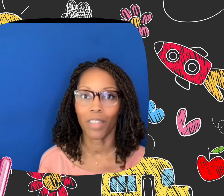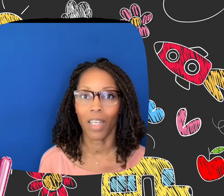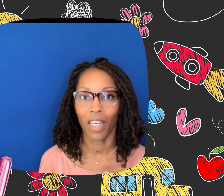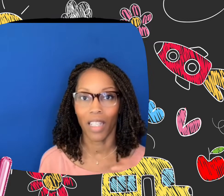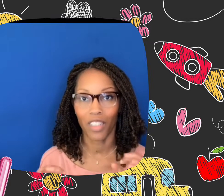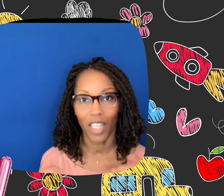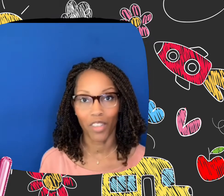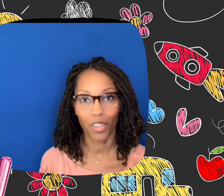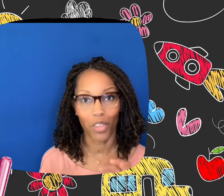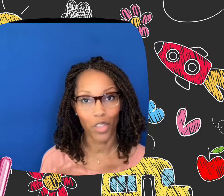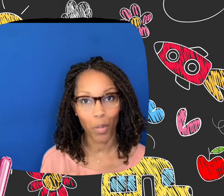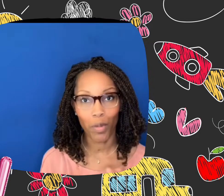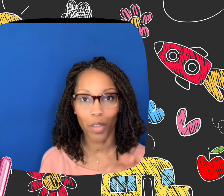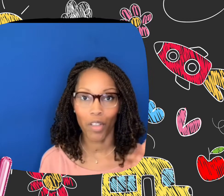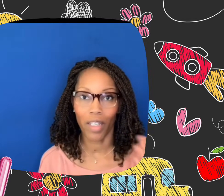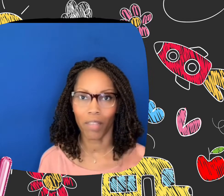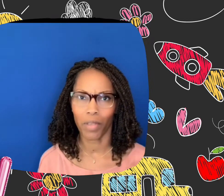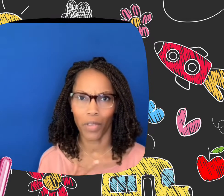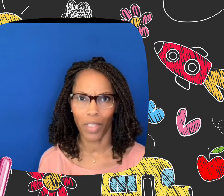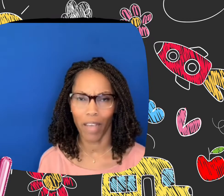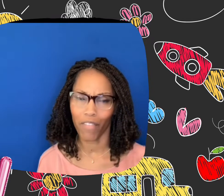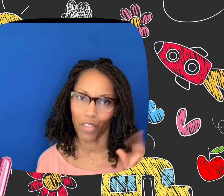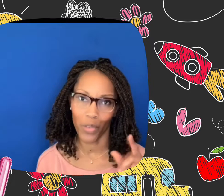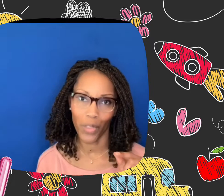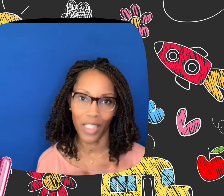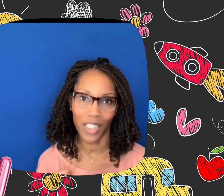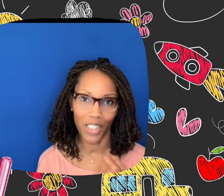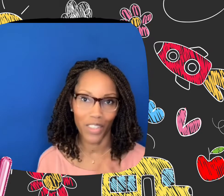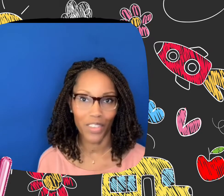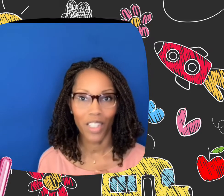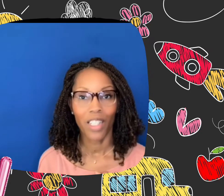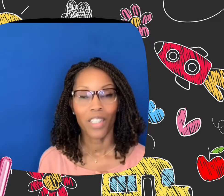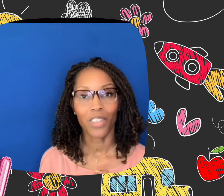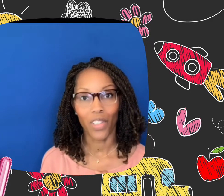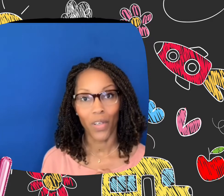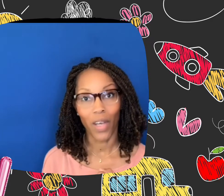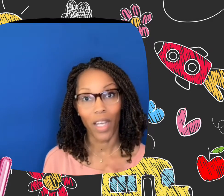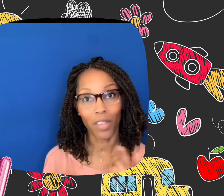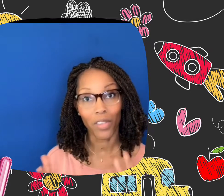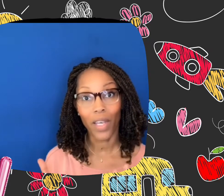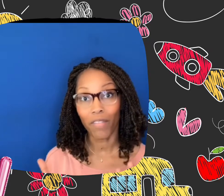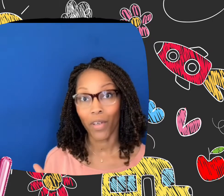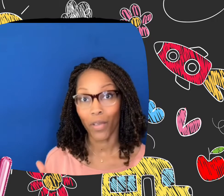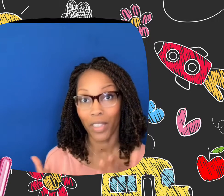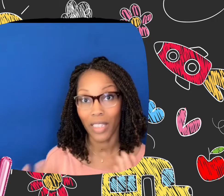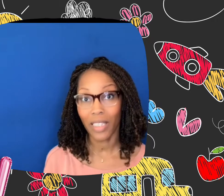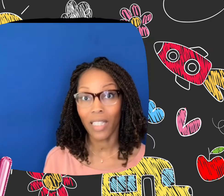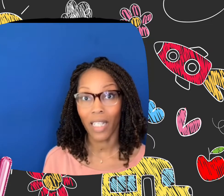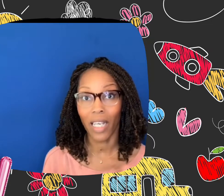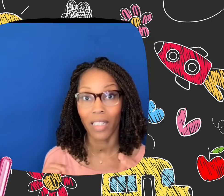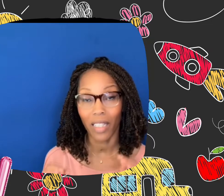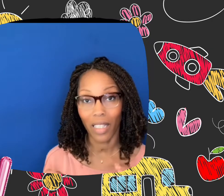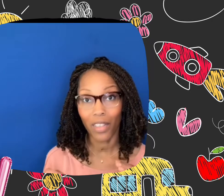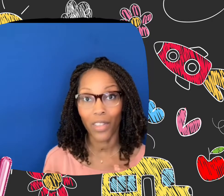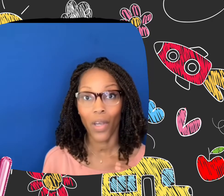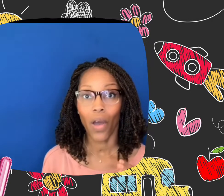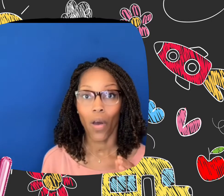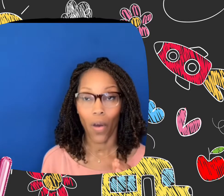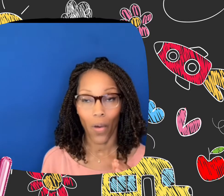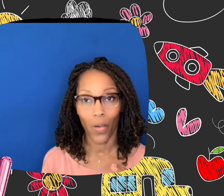language educational interpreter, and I've been doing that for 20 years. So I also have courses that I